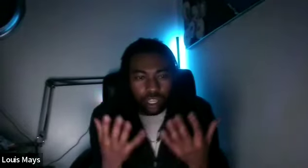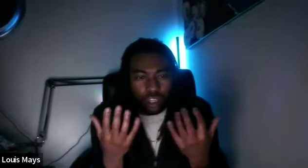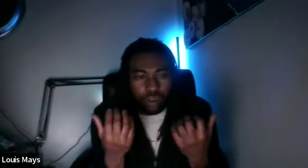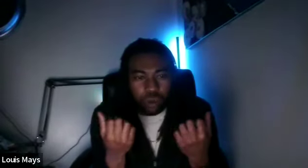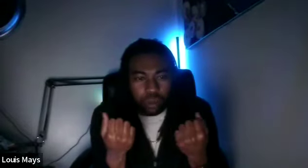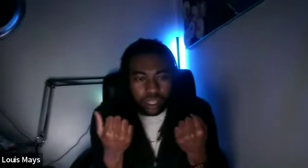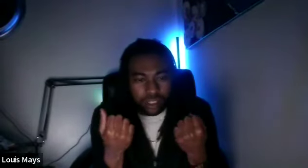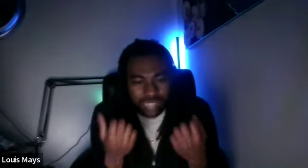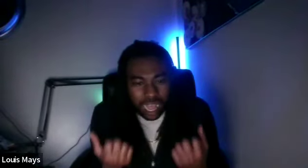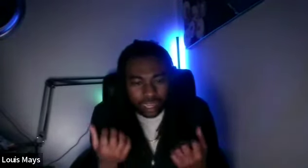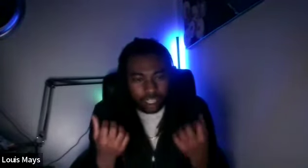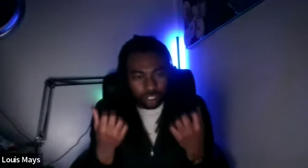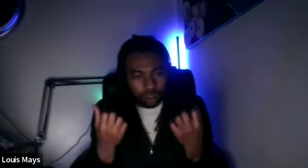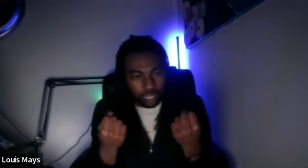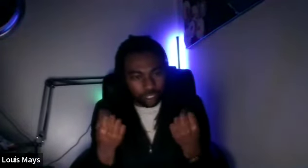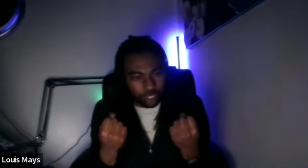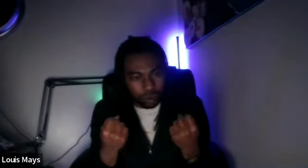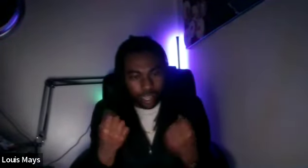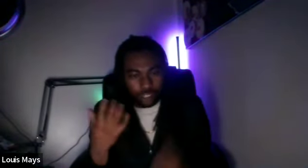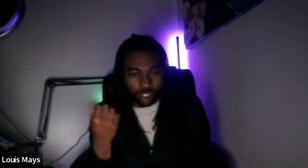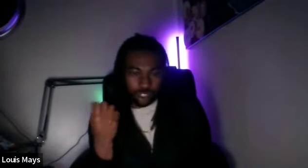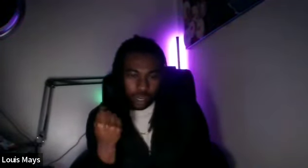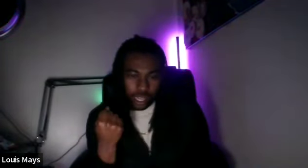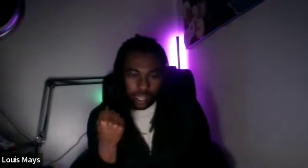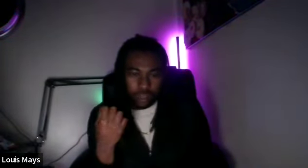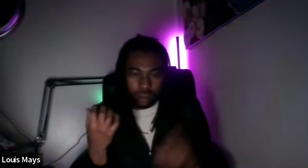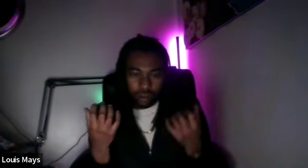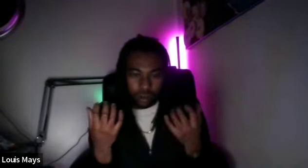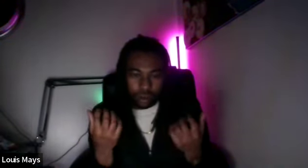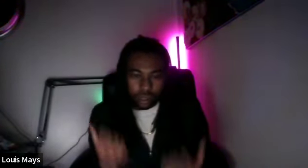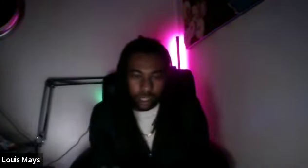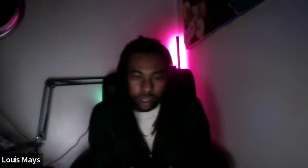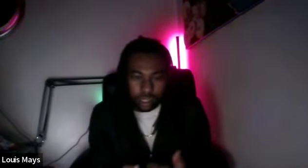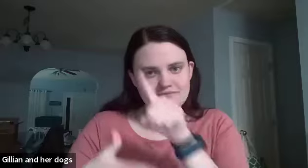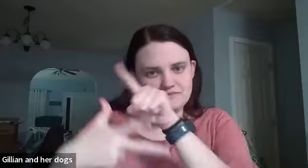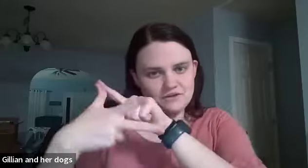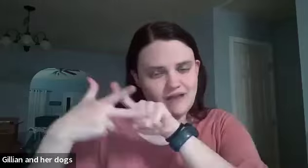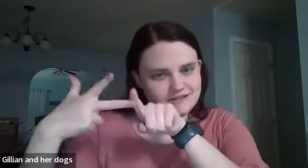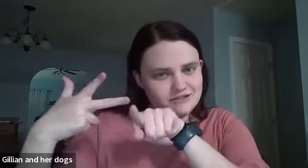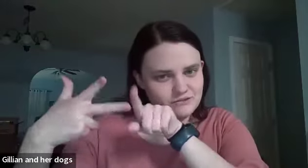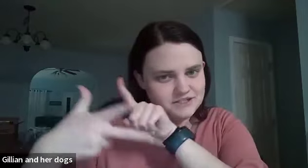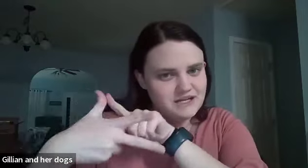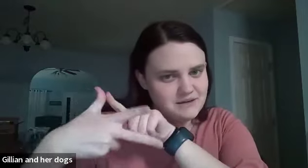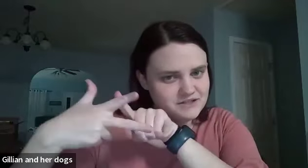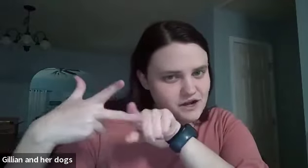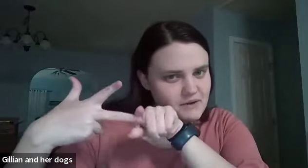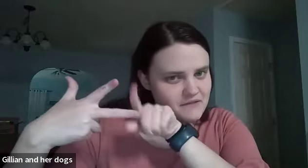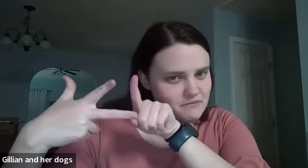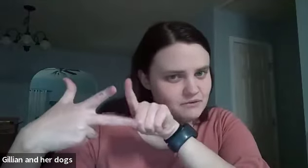can you repeat sign? Could you do like two hands or just one hand or So that's a good question. I am going to talk about that real